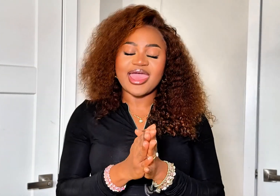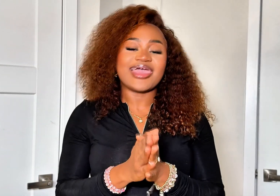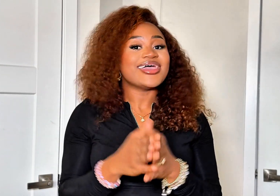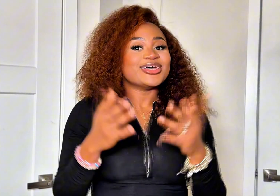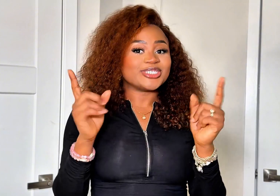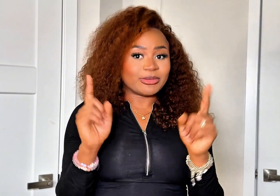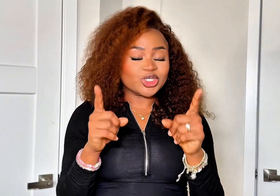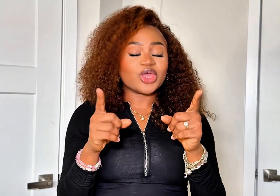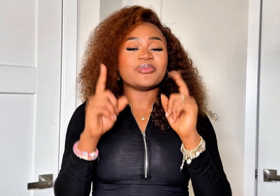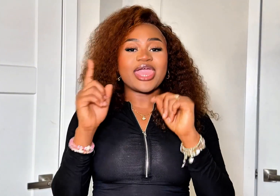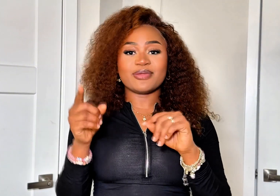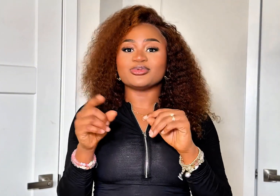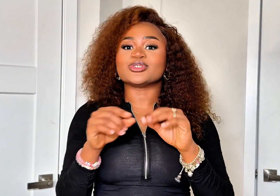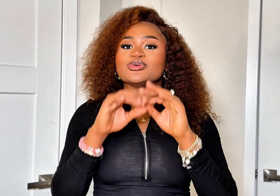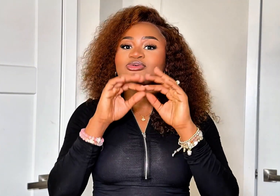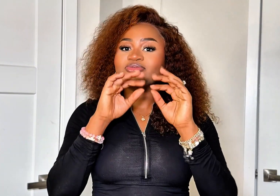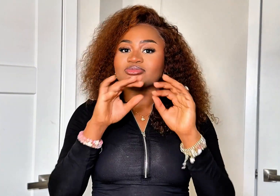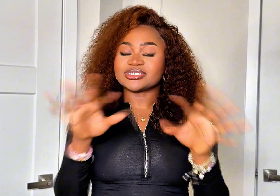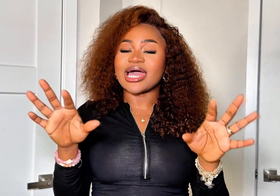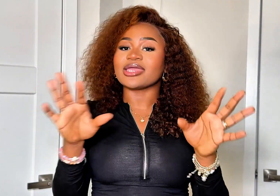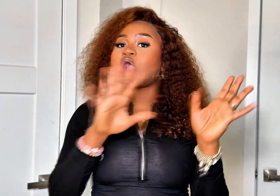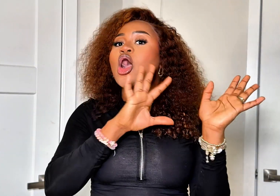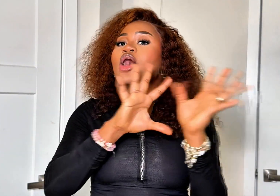Okay. So I'm sure you'll be able to sign